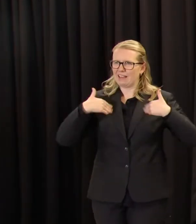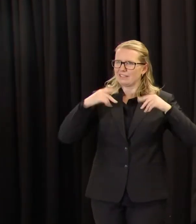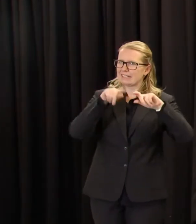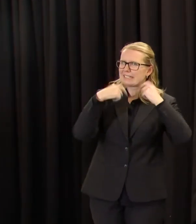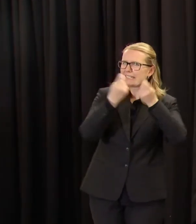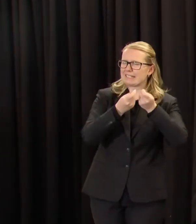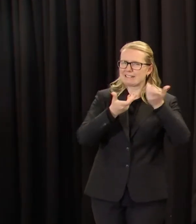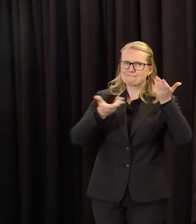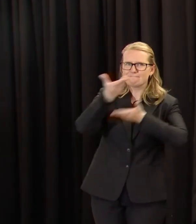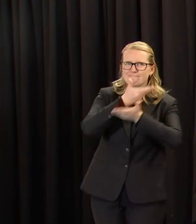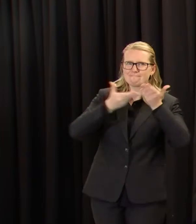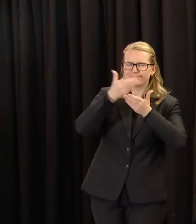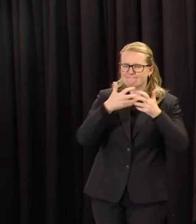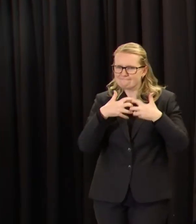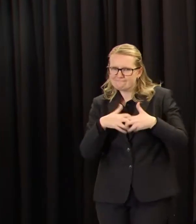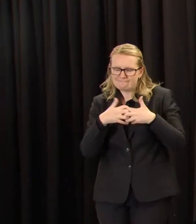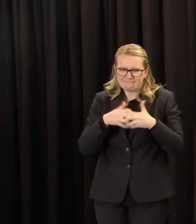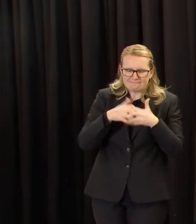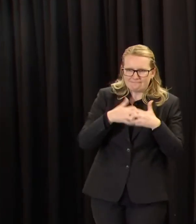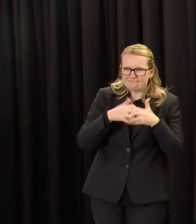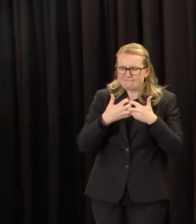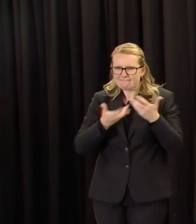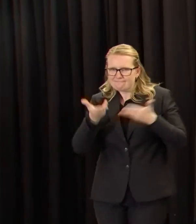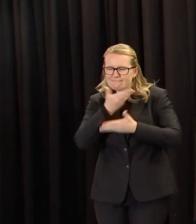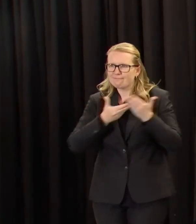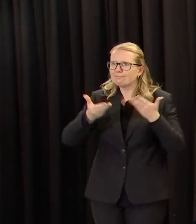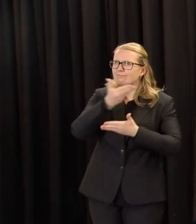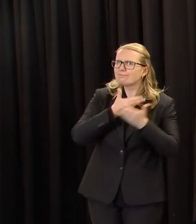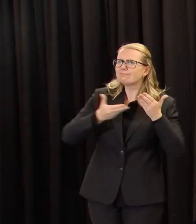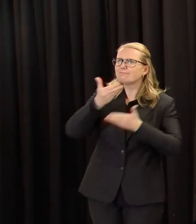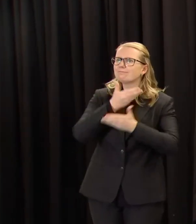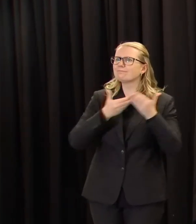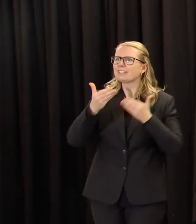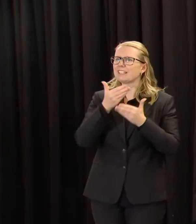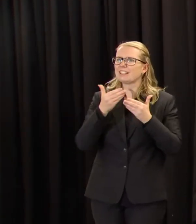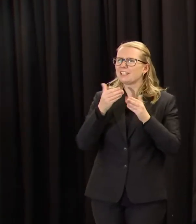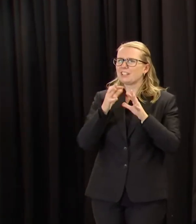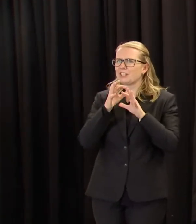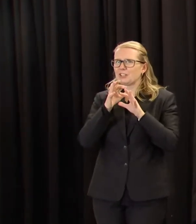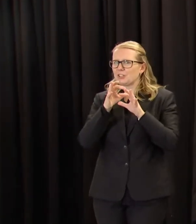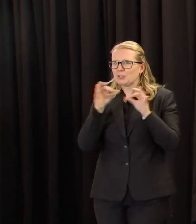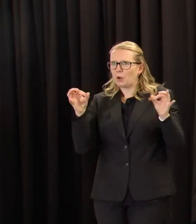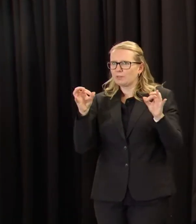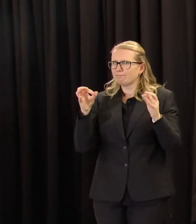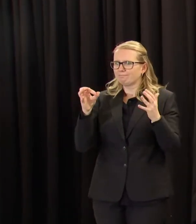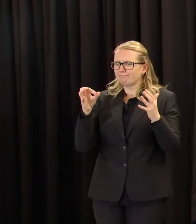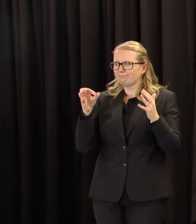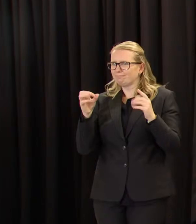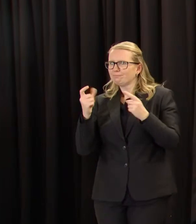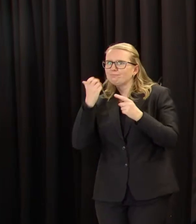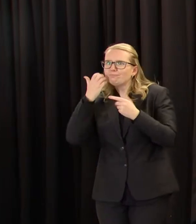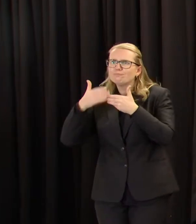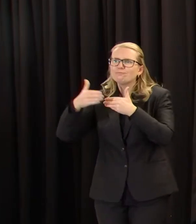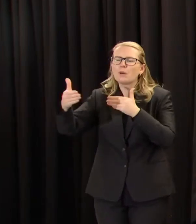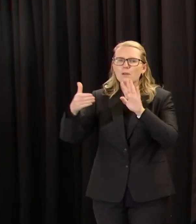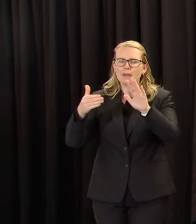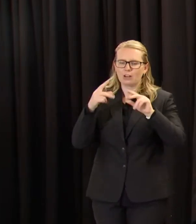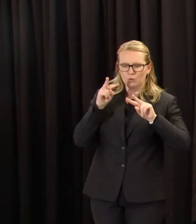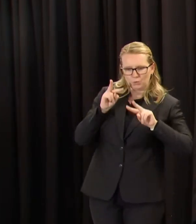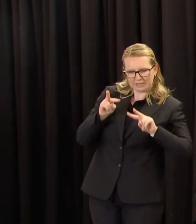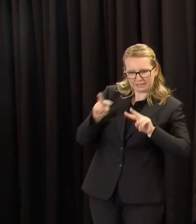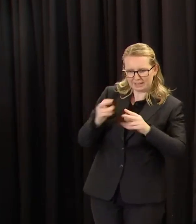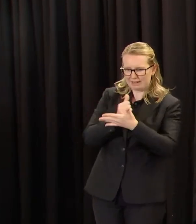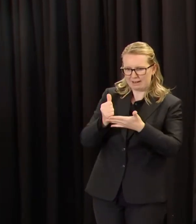rules that are on, and in the current circumstances, with not a theory, not a model, but the actual cases and what's occurring each and every